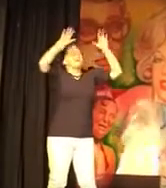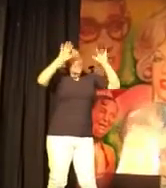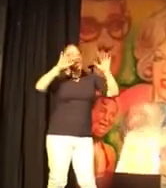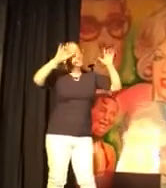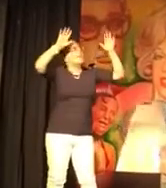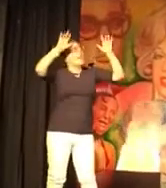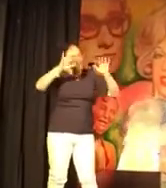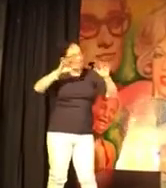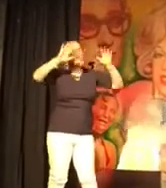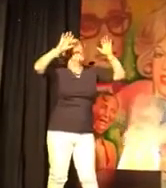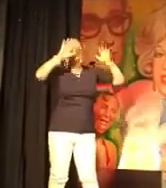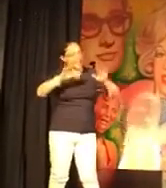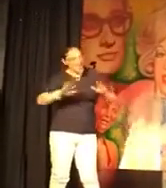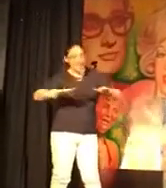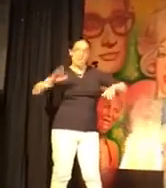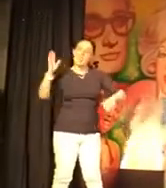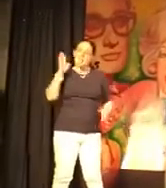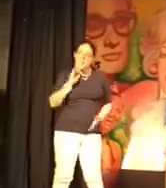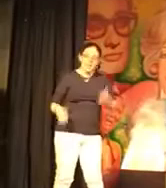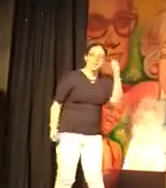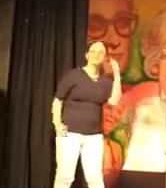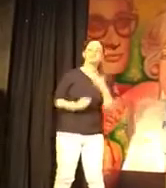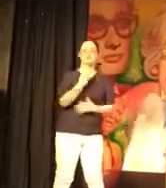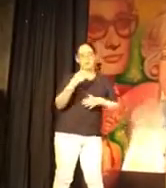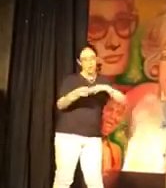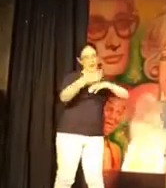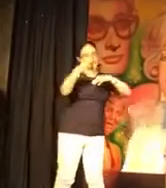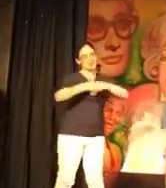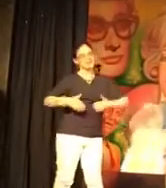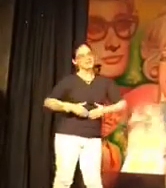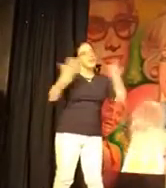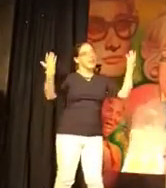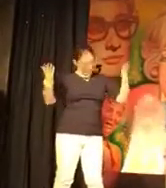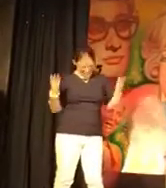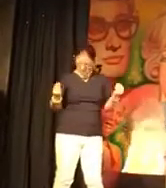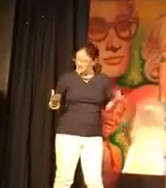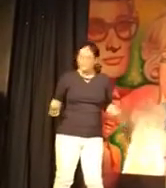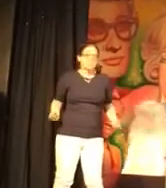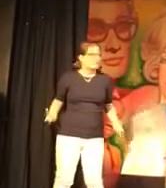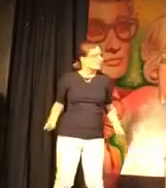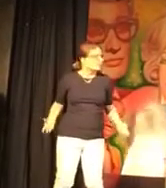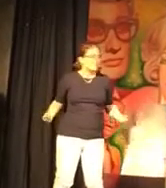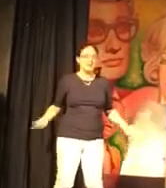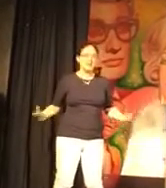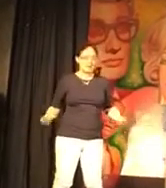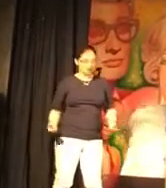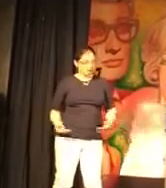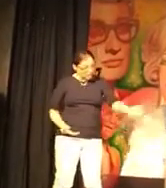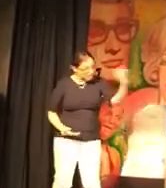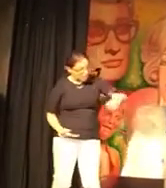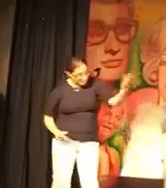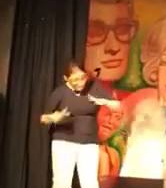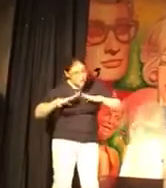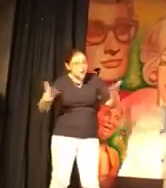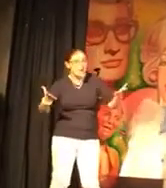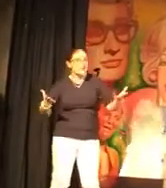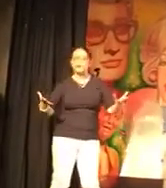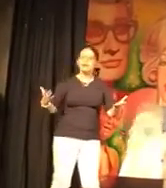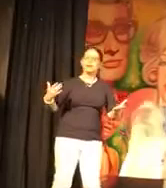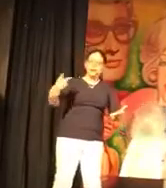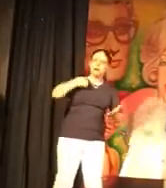great day, I'm ready to dance It's free ride,